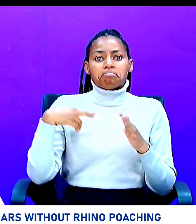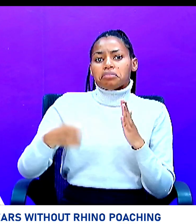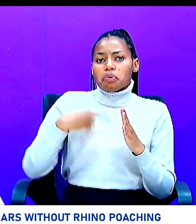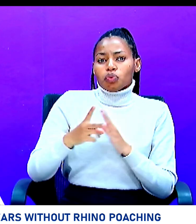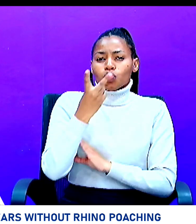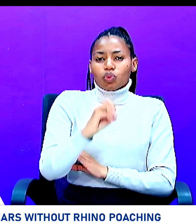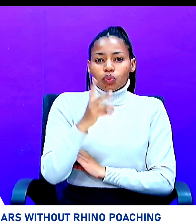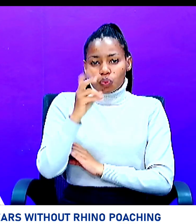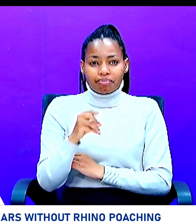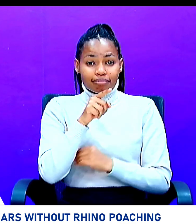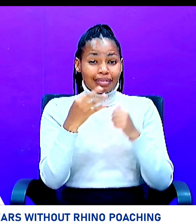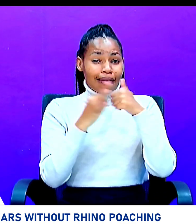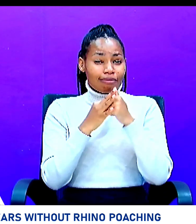1,605 recorded in 2020,